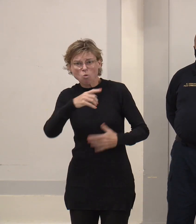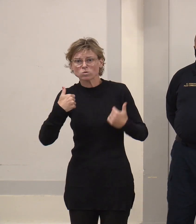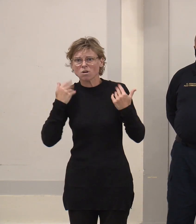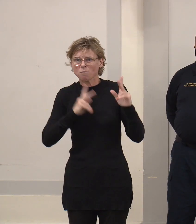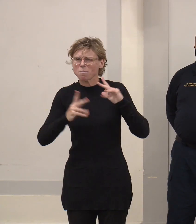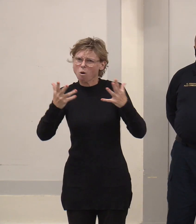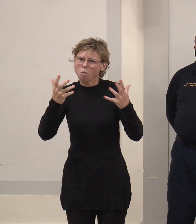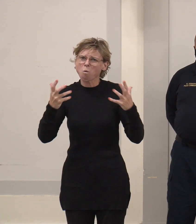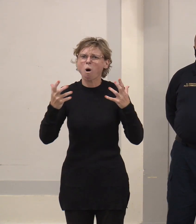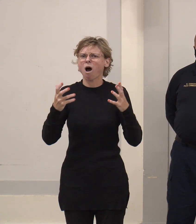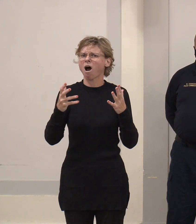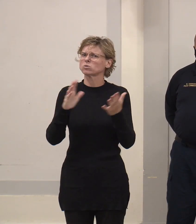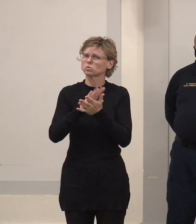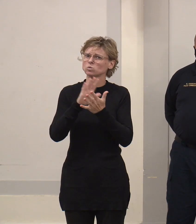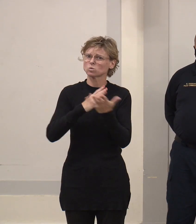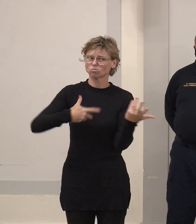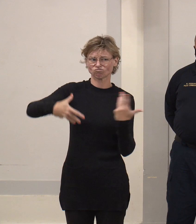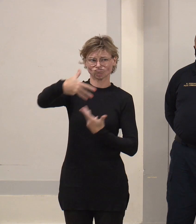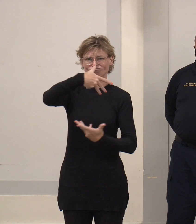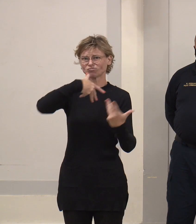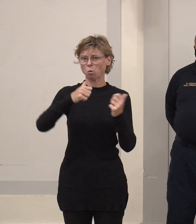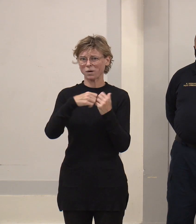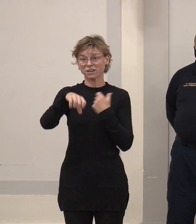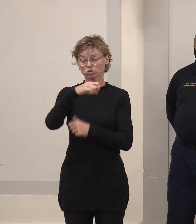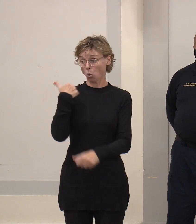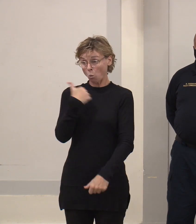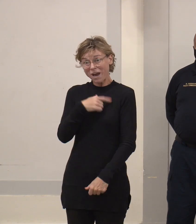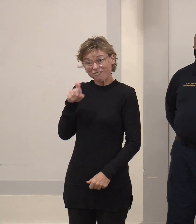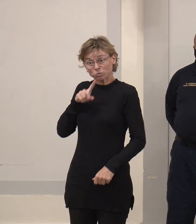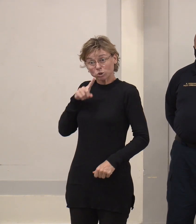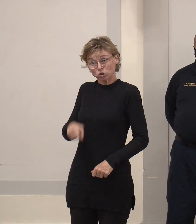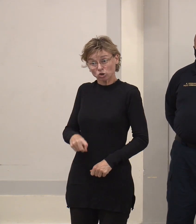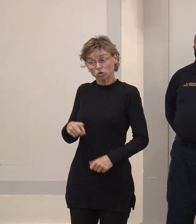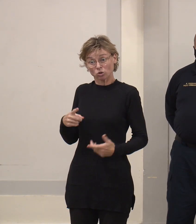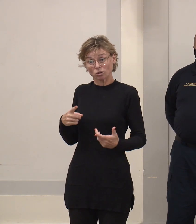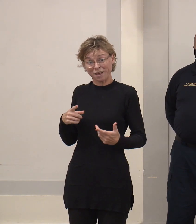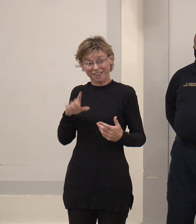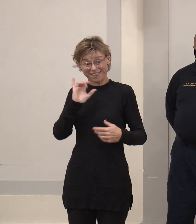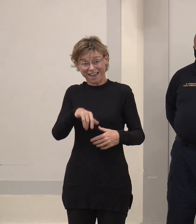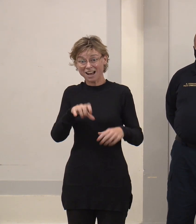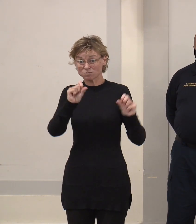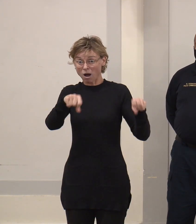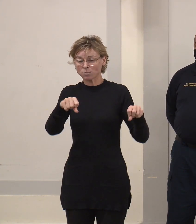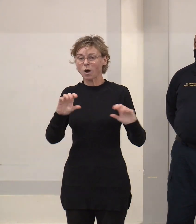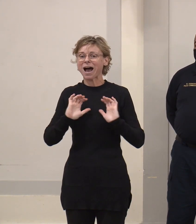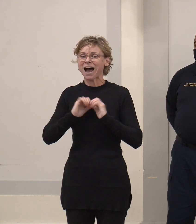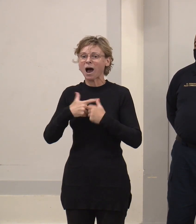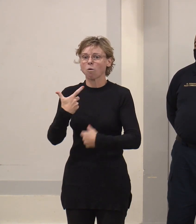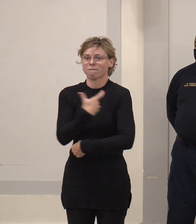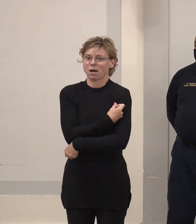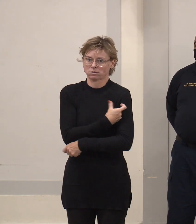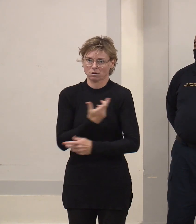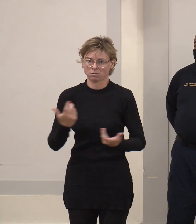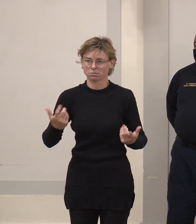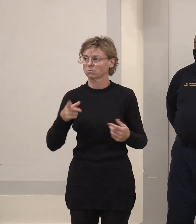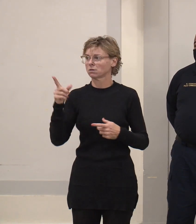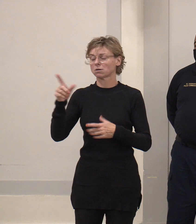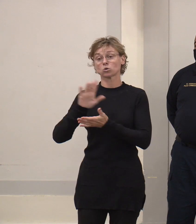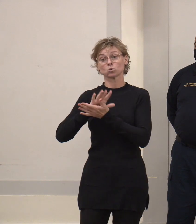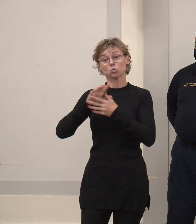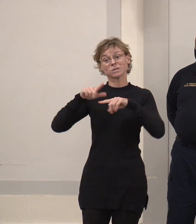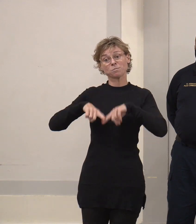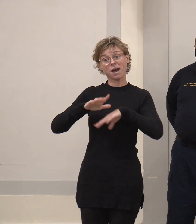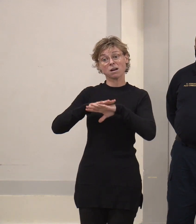other. We have to make sure that they are able to do that, and getting them vaccinated is a great way to do it. Are the schools dependent on the